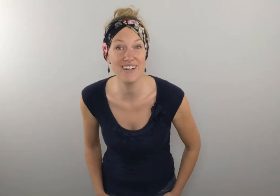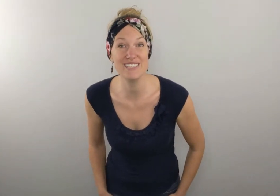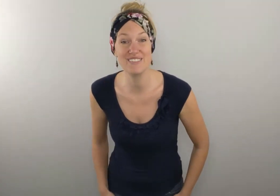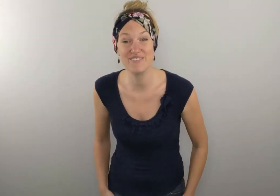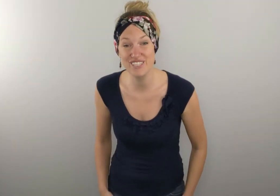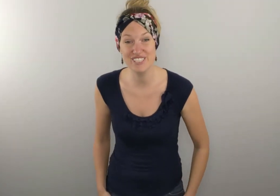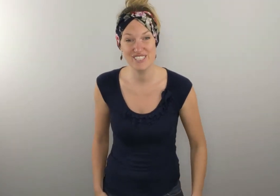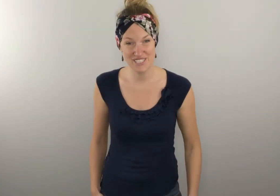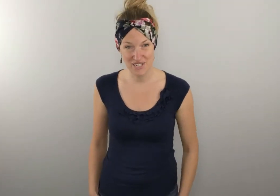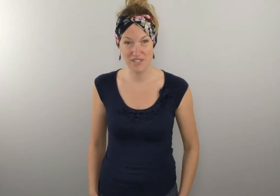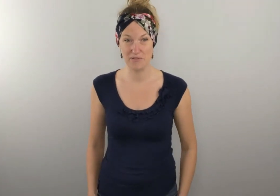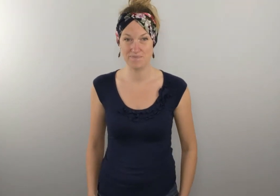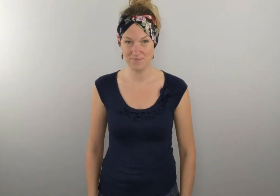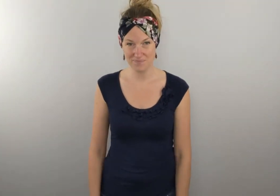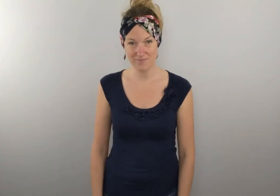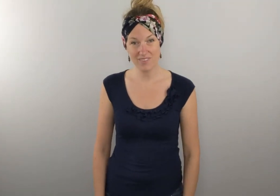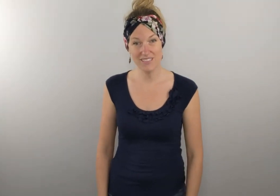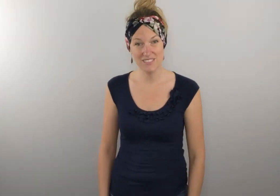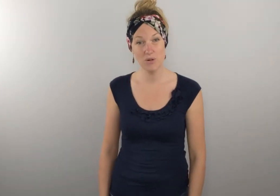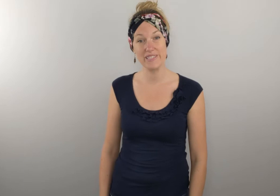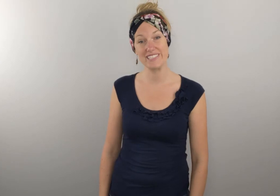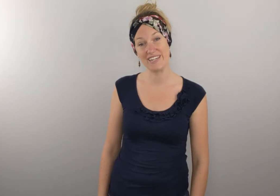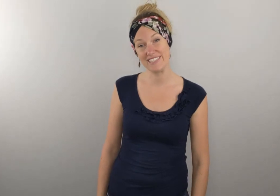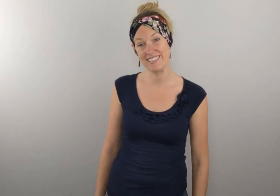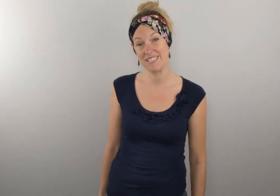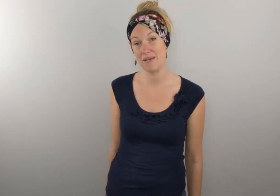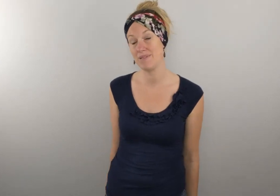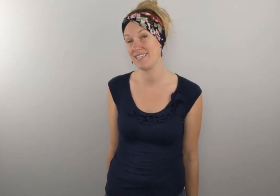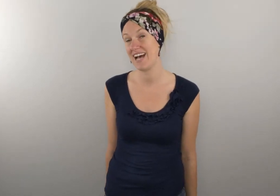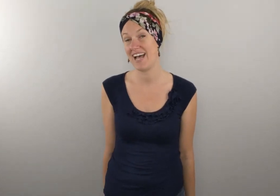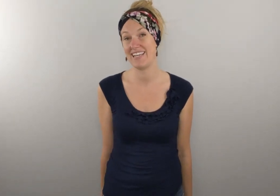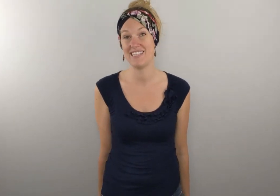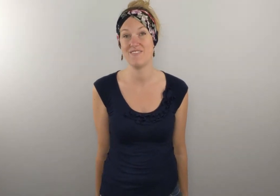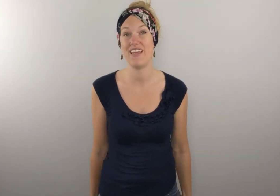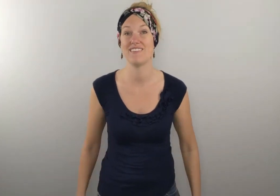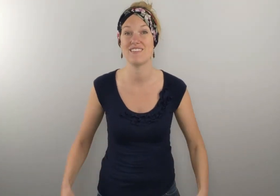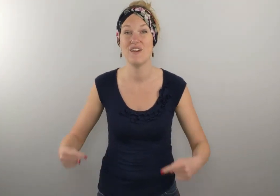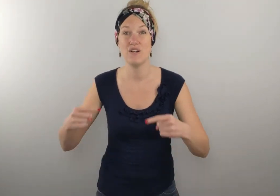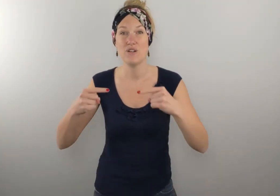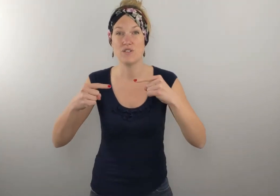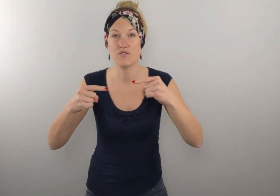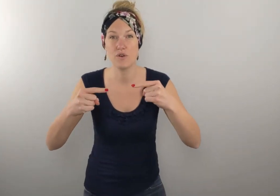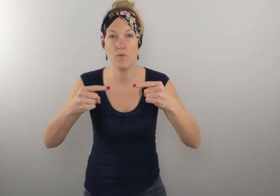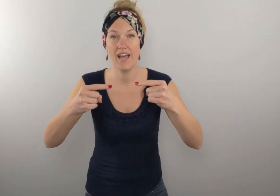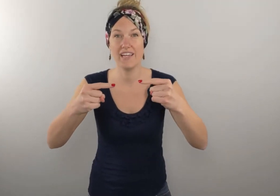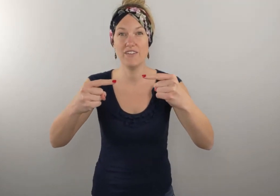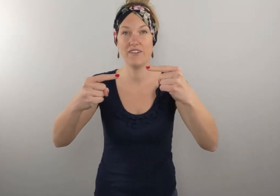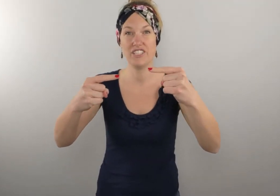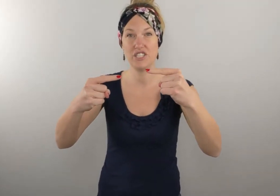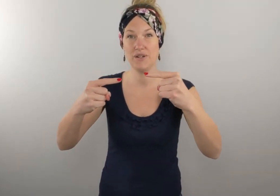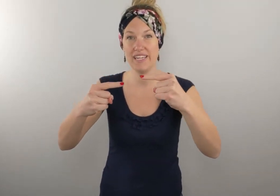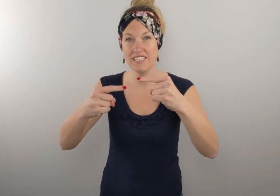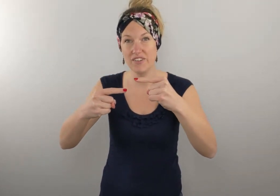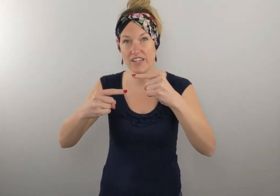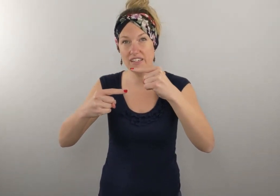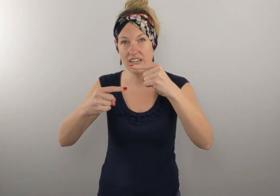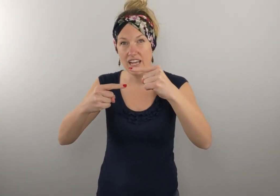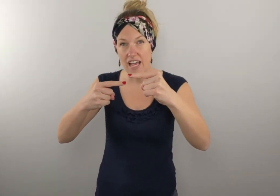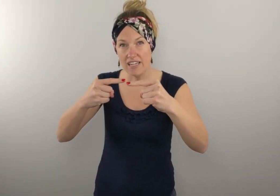to verse 2. So when darkness seems to hide his face. So for when, you have your 2 index finger and